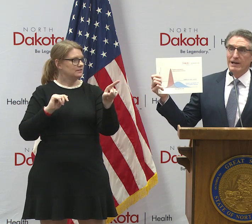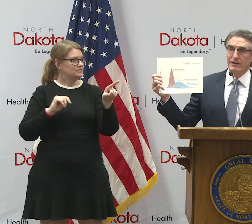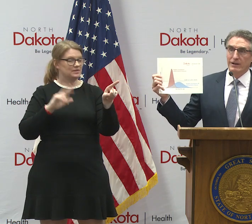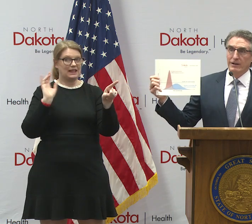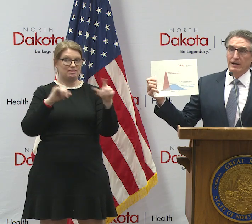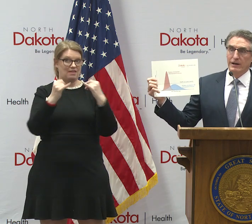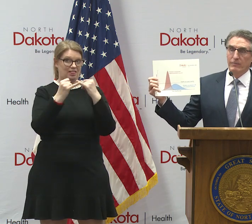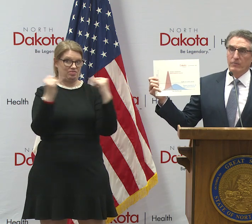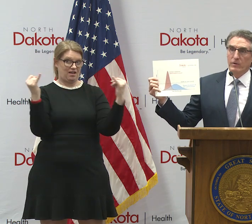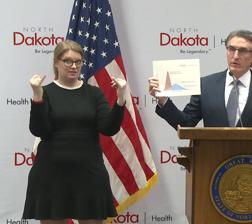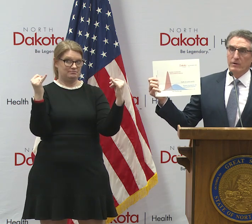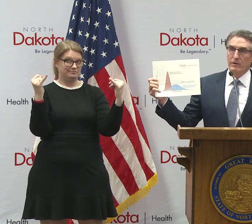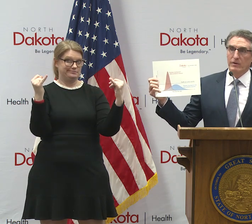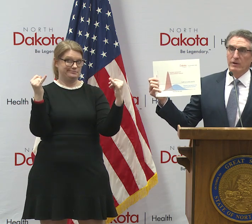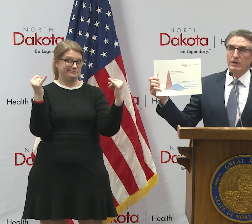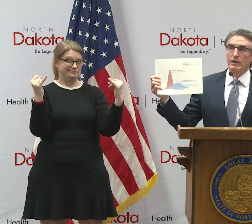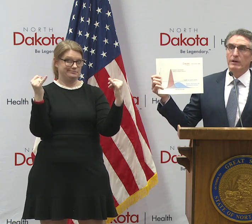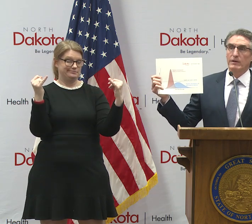that line